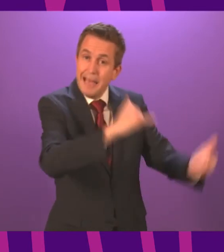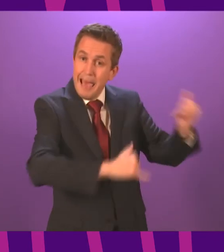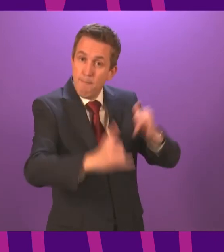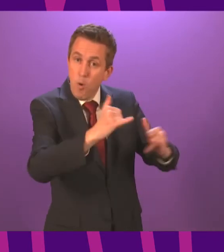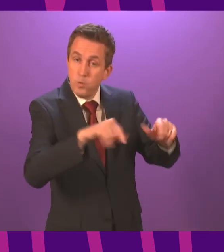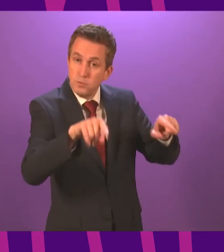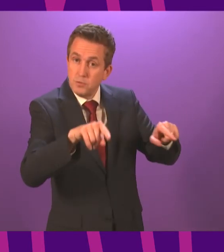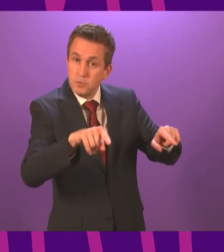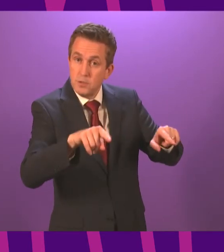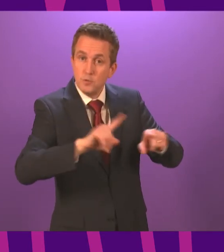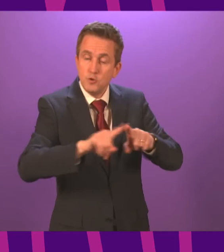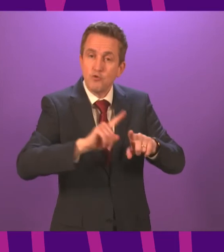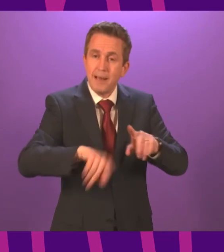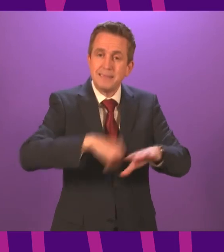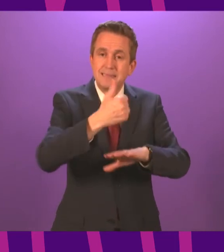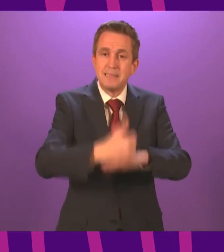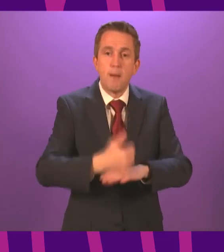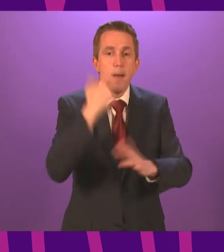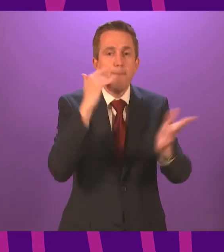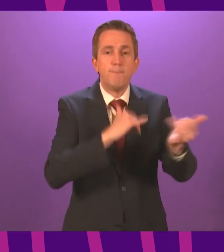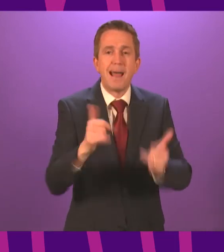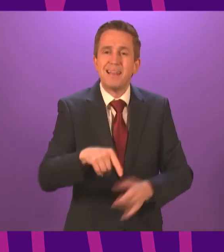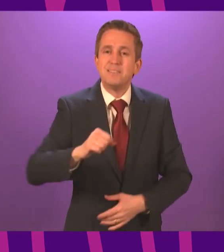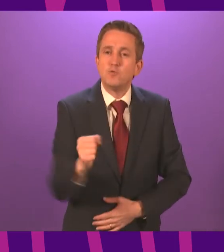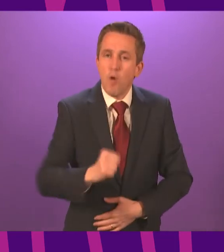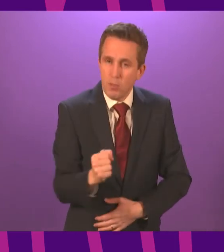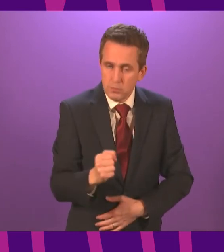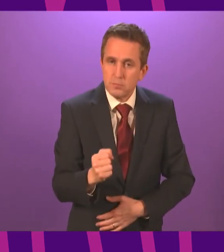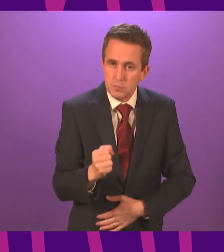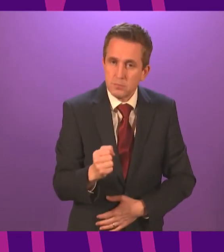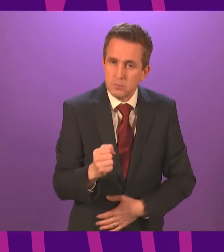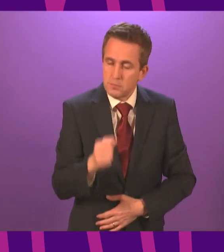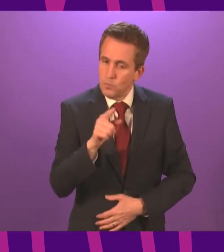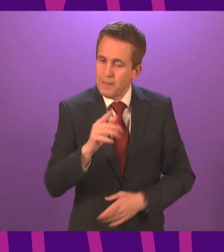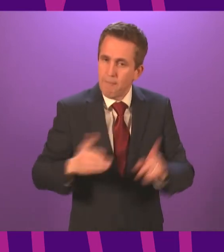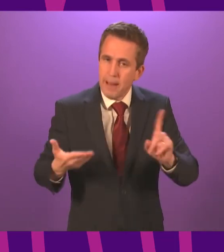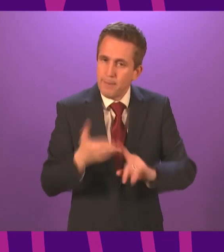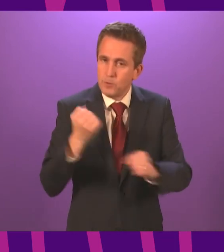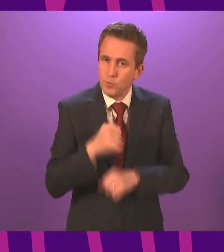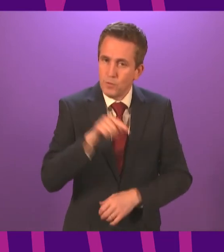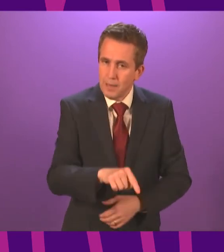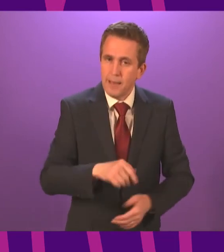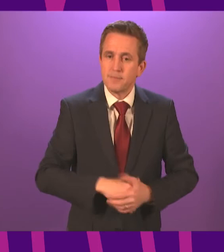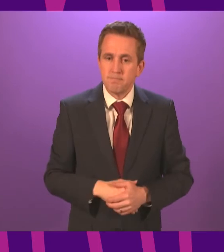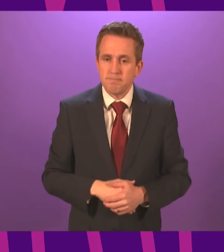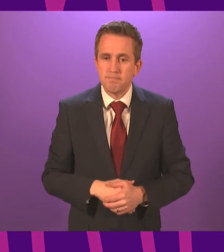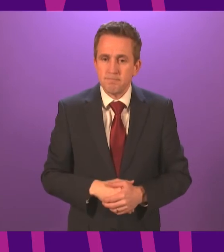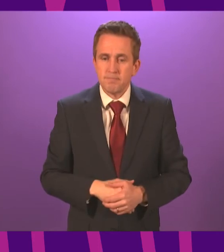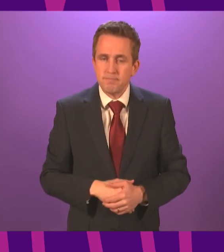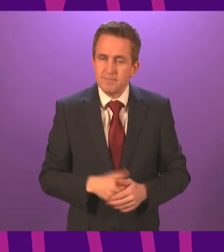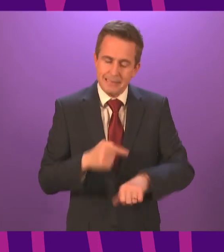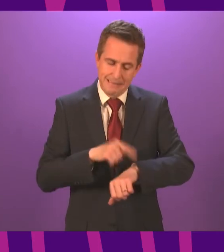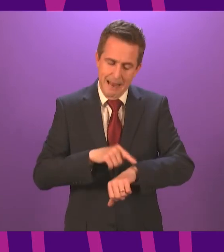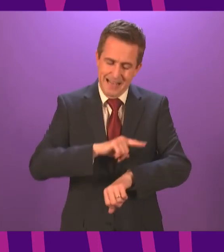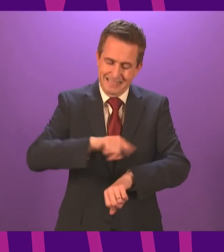looking at trying to introduce a pilot here in Scotland, if that is possible, going forward. Presiding Officer, I'm very conscious of